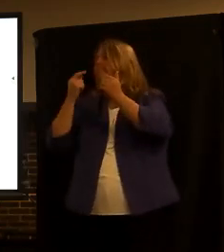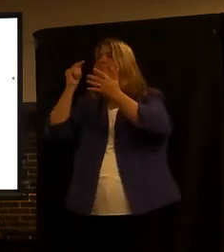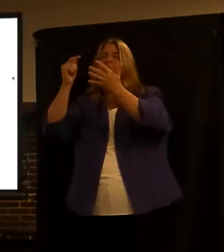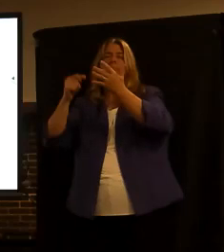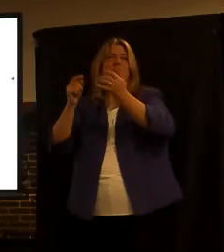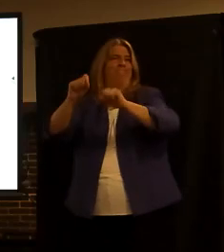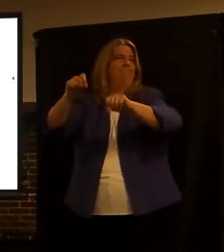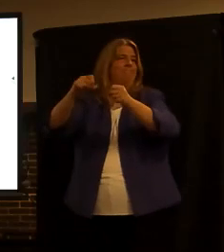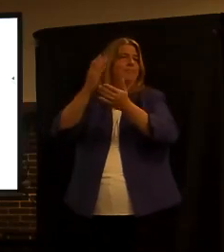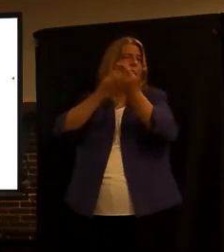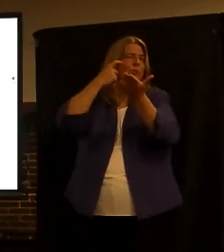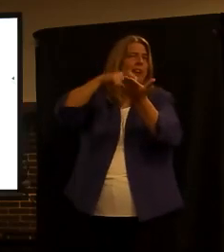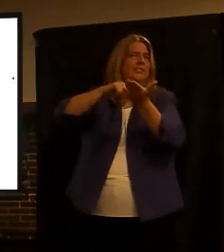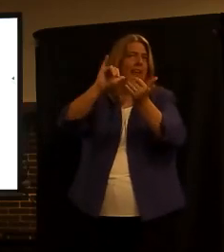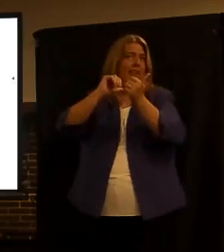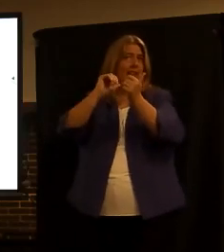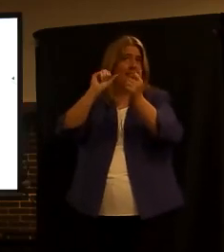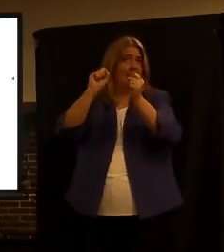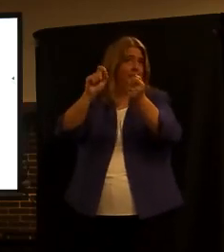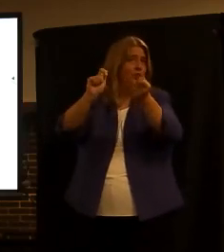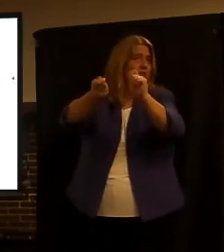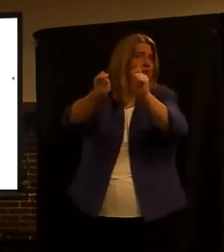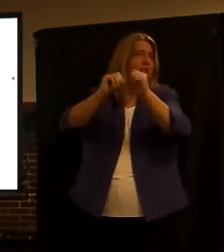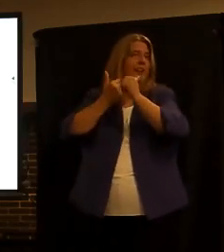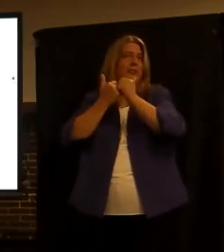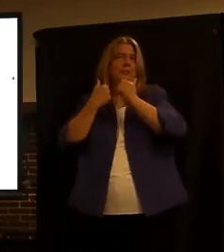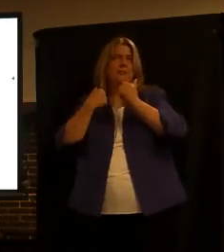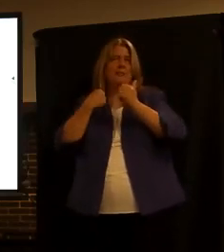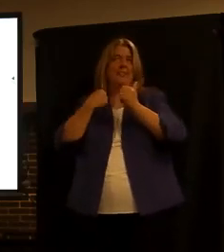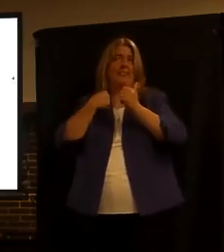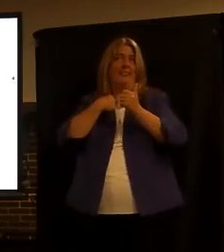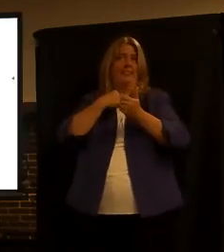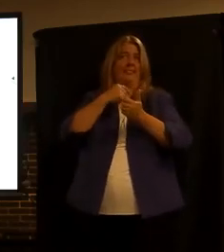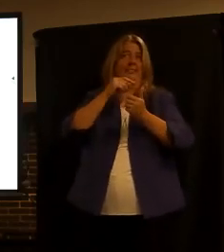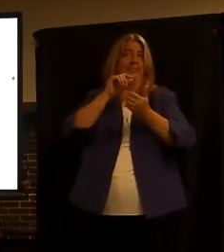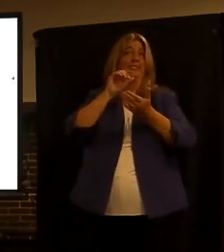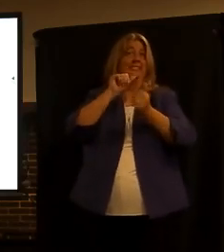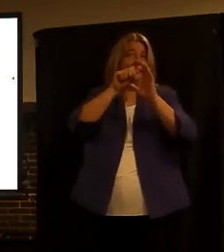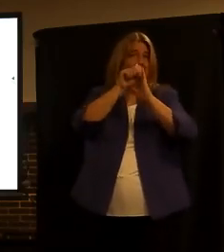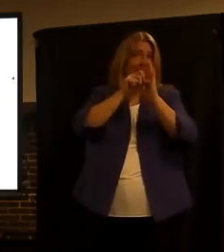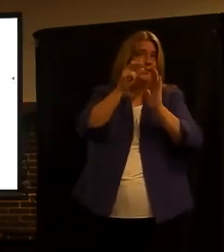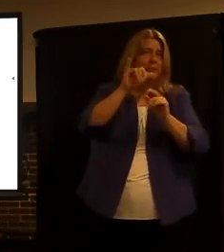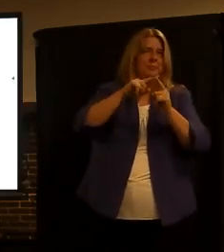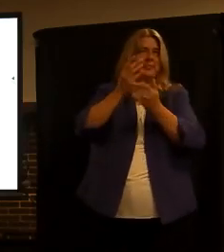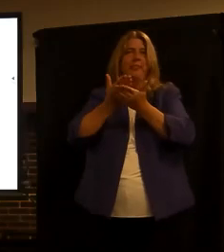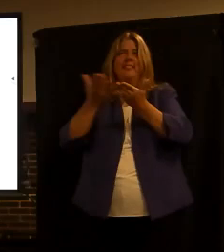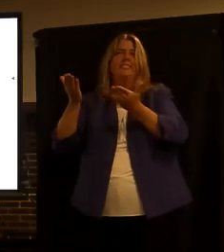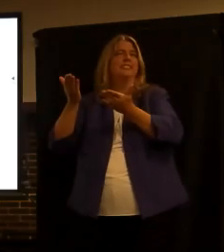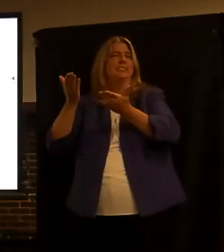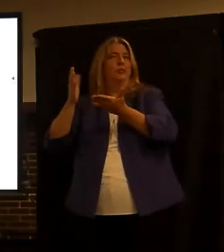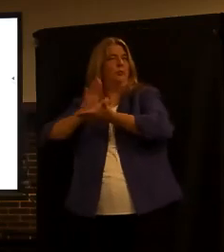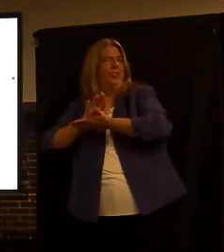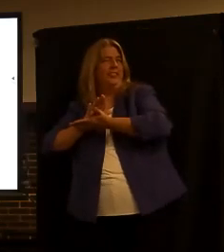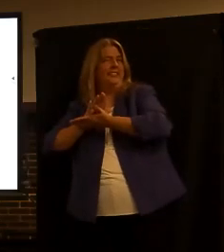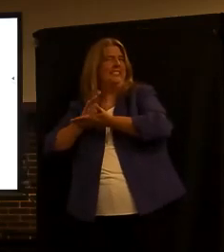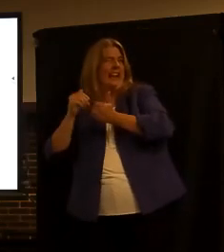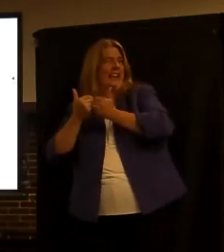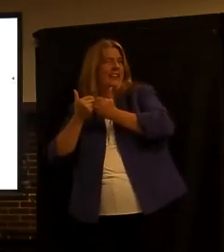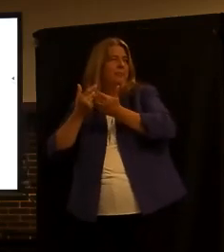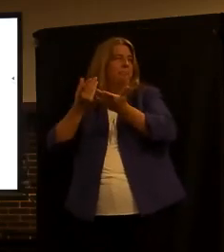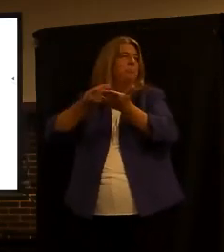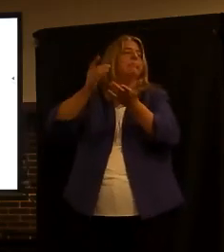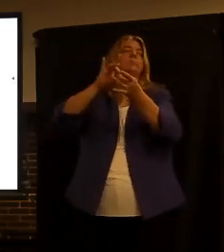we handle purchasing, and a variety of other areas, and looking at where there are areas to change. We are